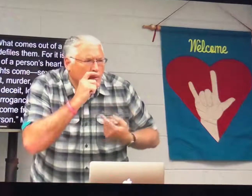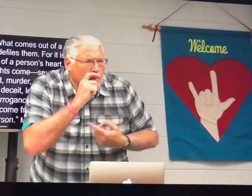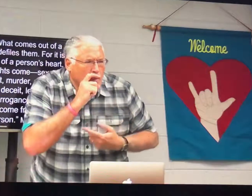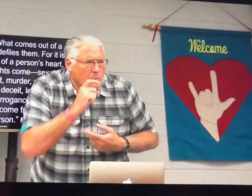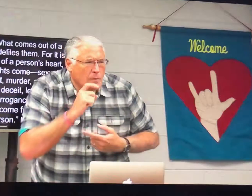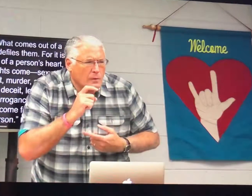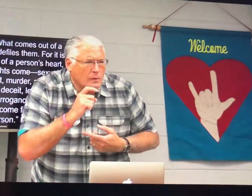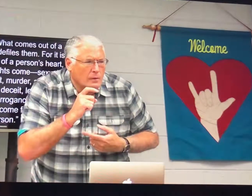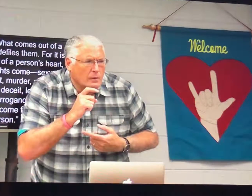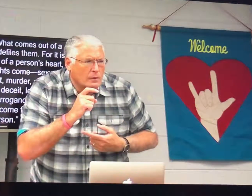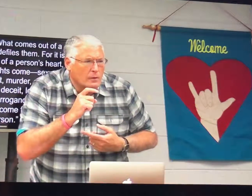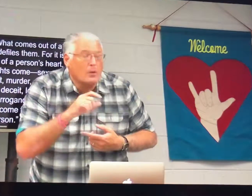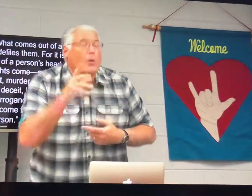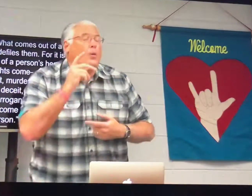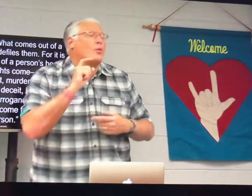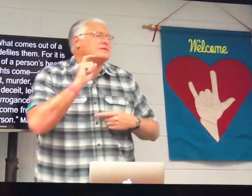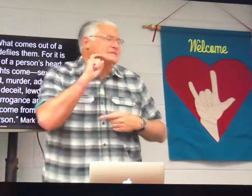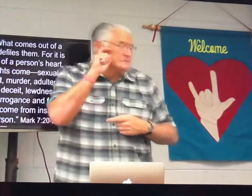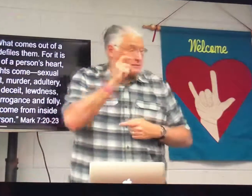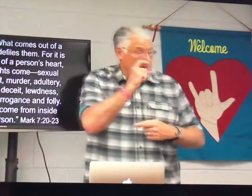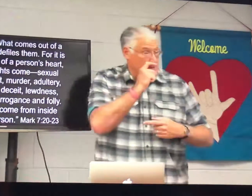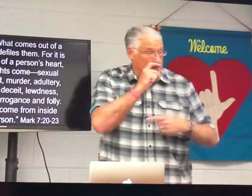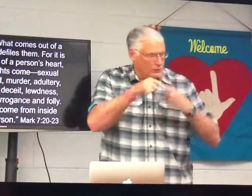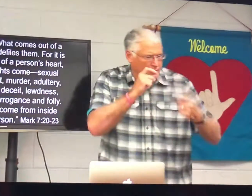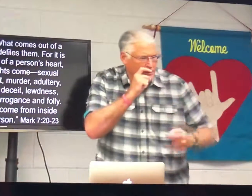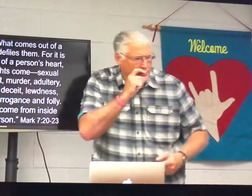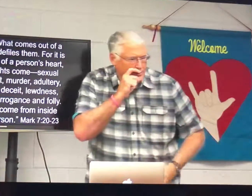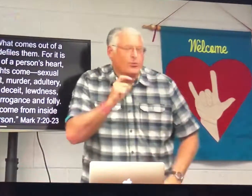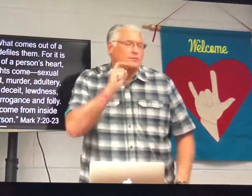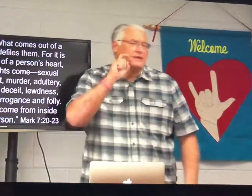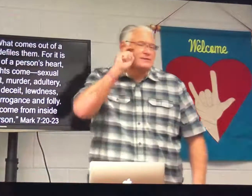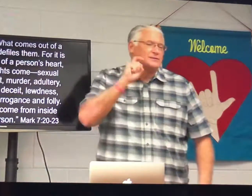a long one. A lot of distance on that one, but well fouled.